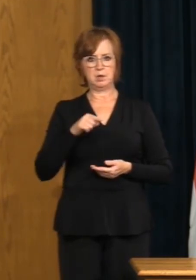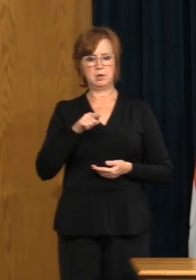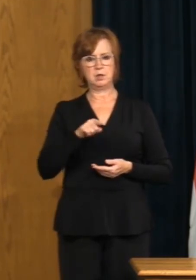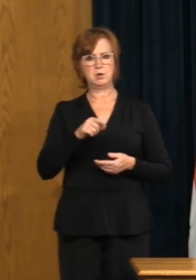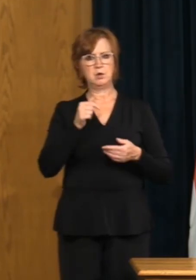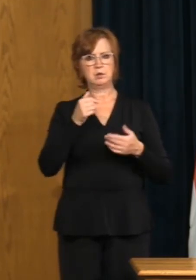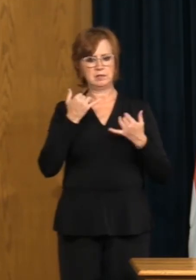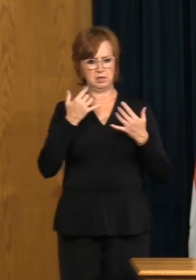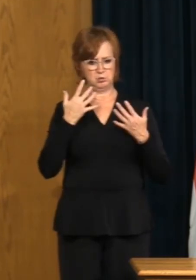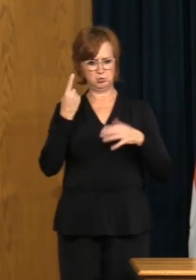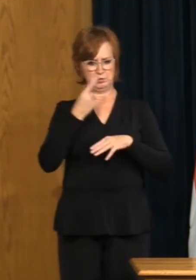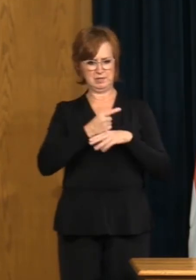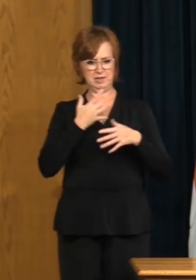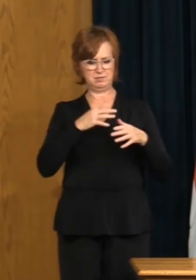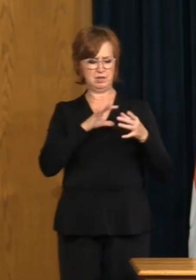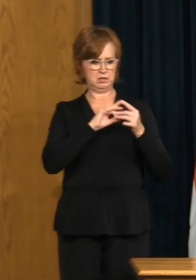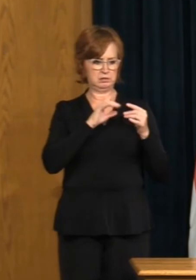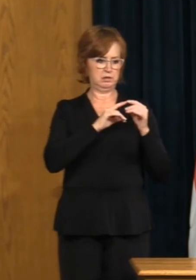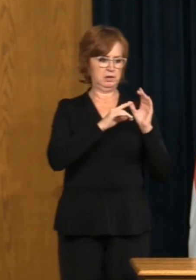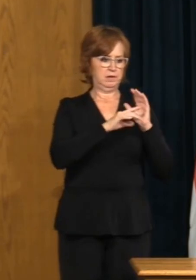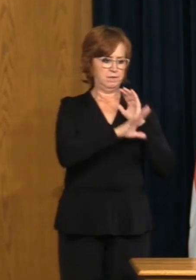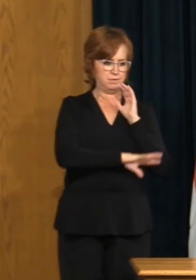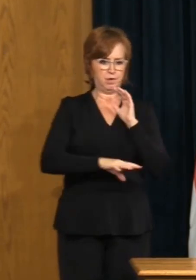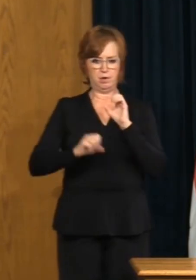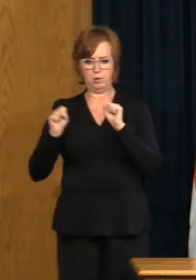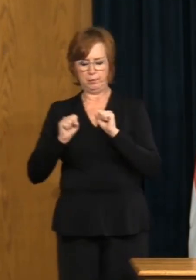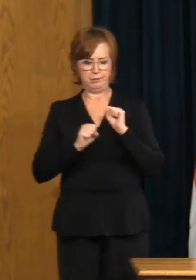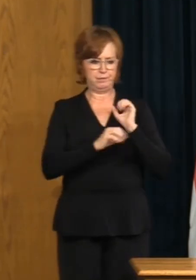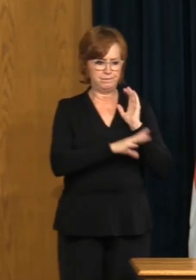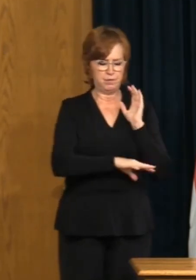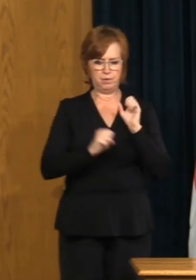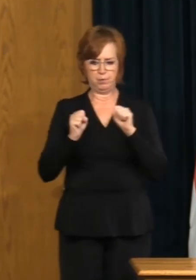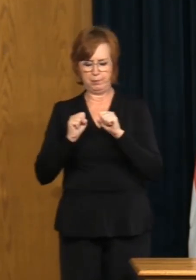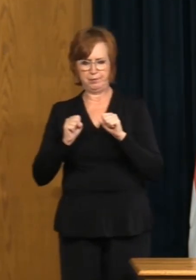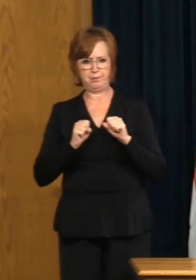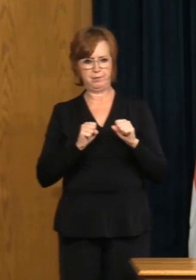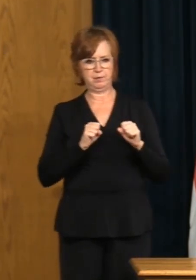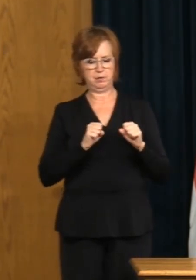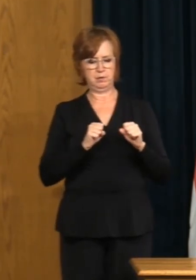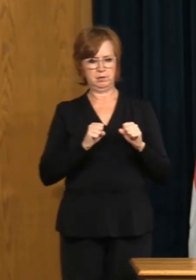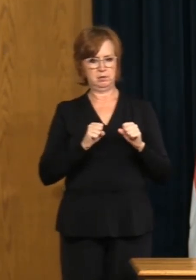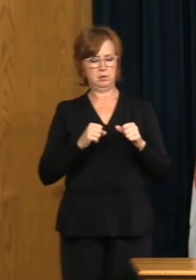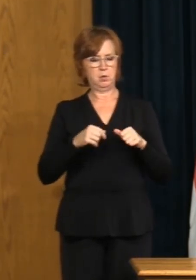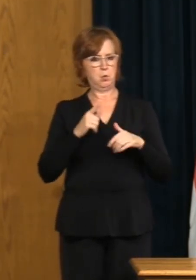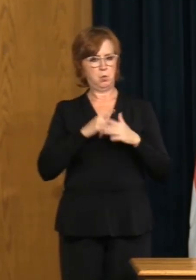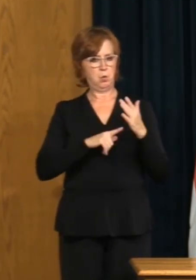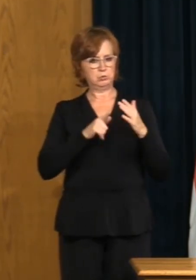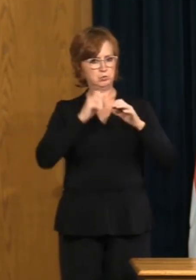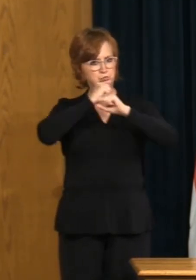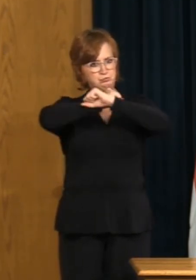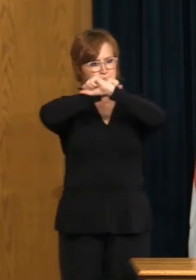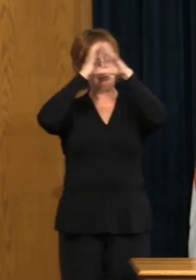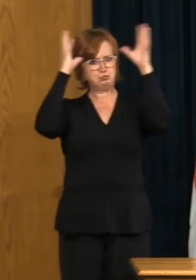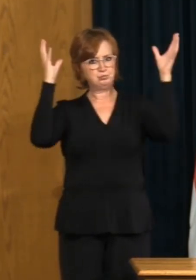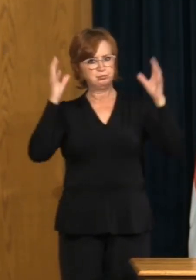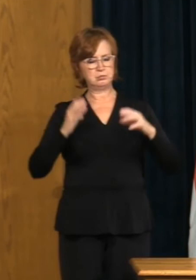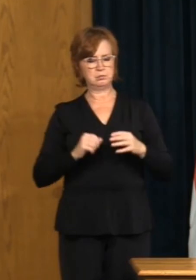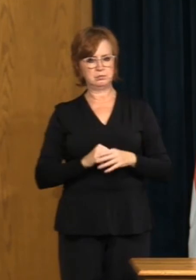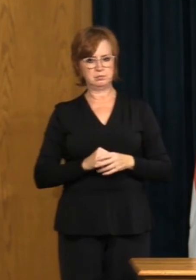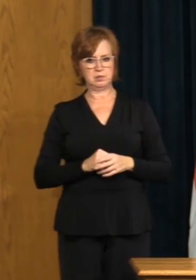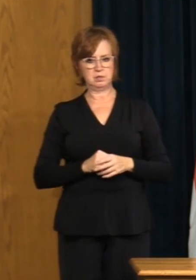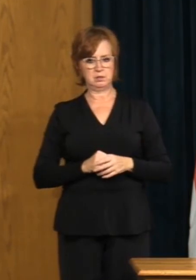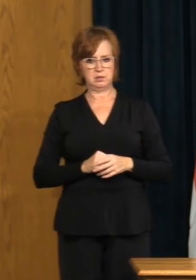a couple times, talking about activities that may look different this year. Can you give some examples of specific activities,